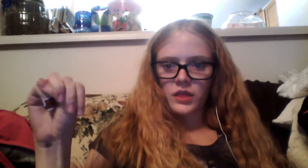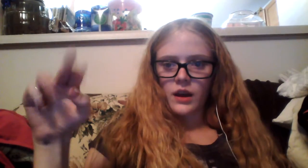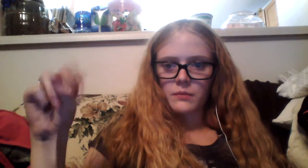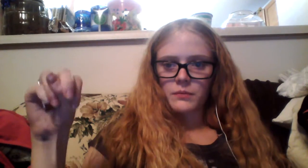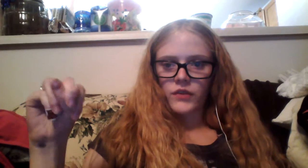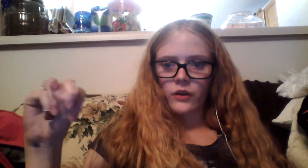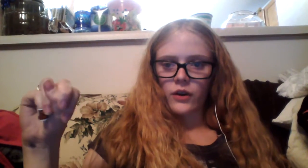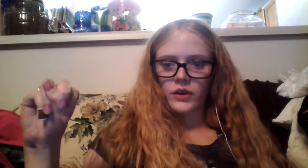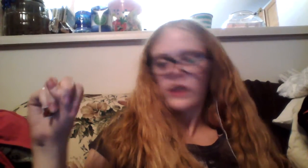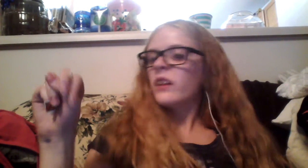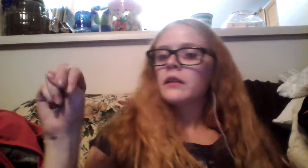thumb finger over.